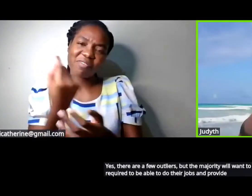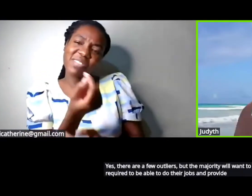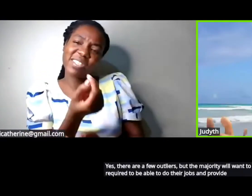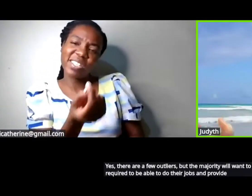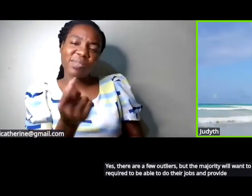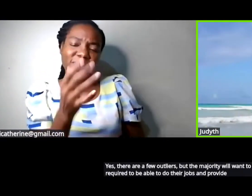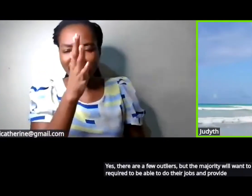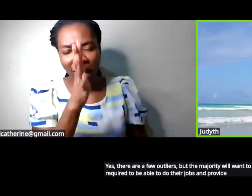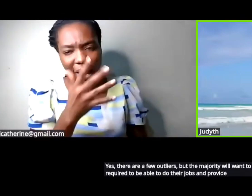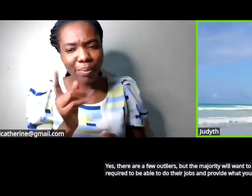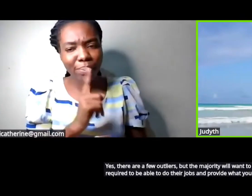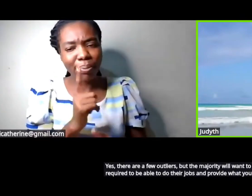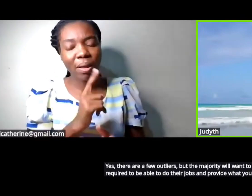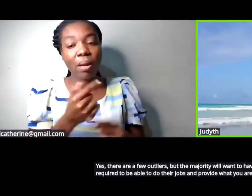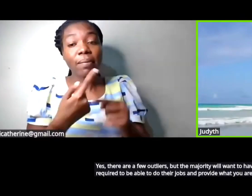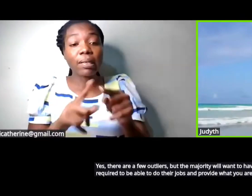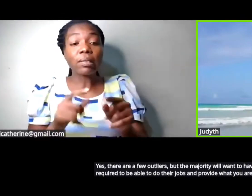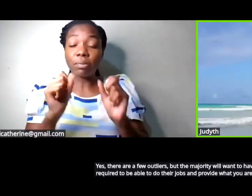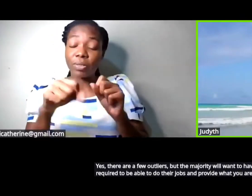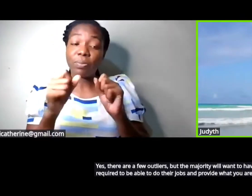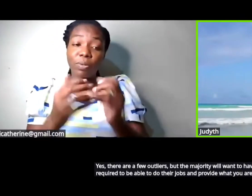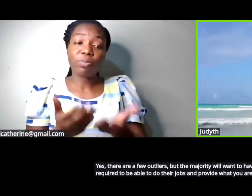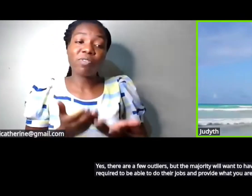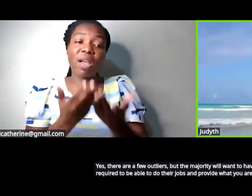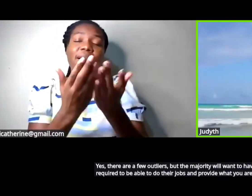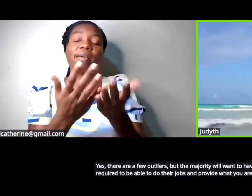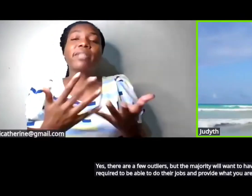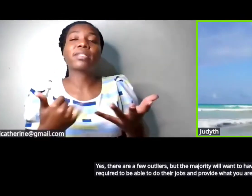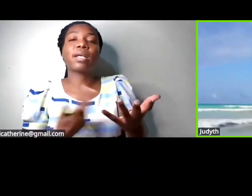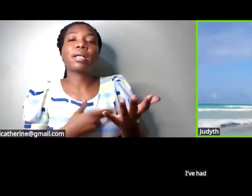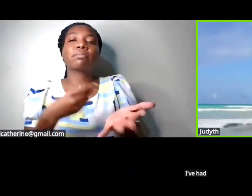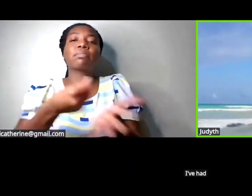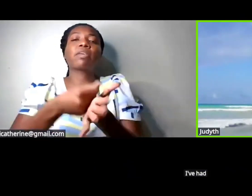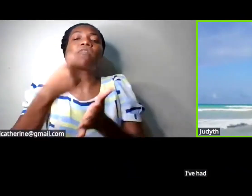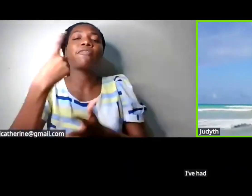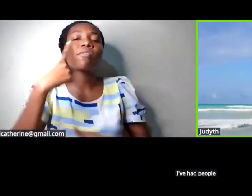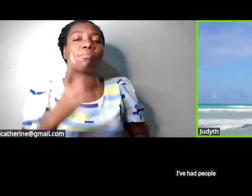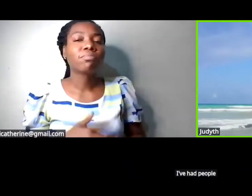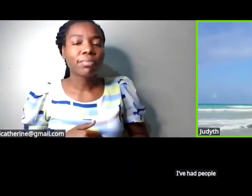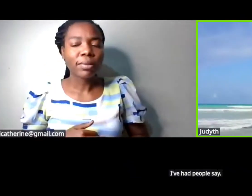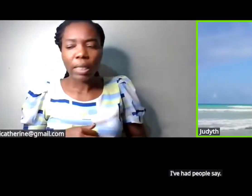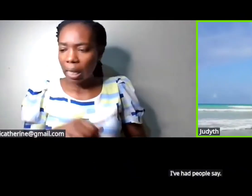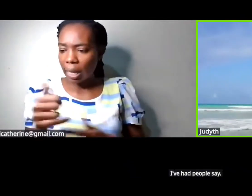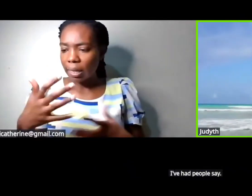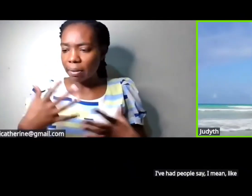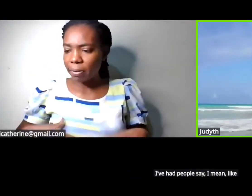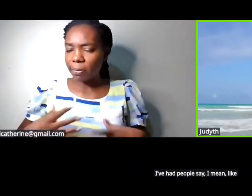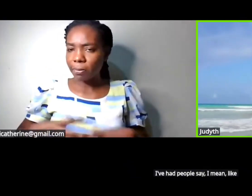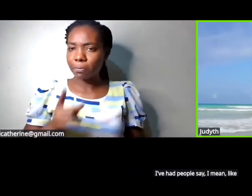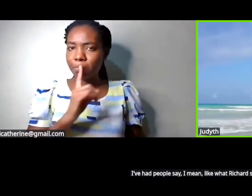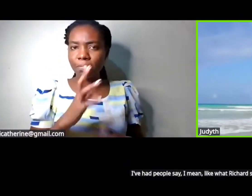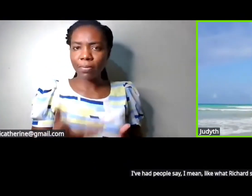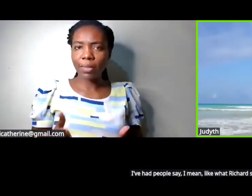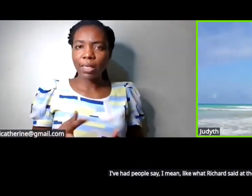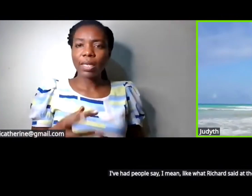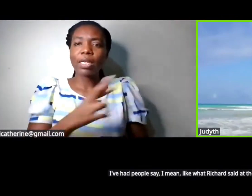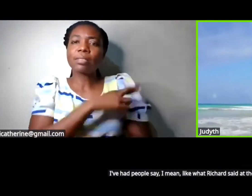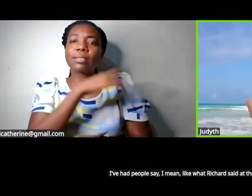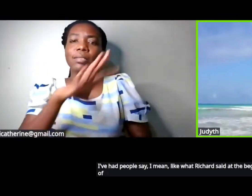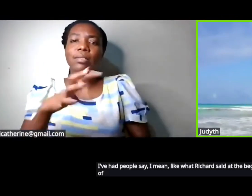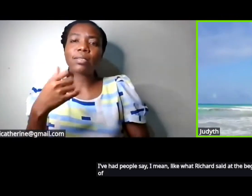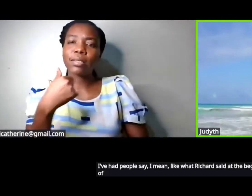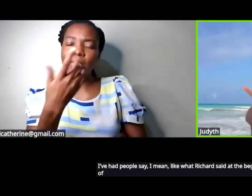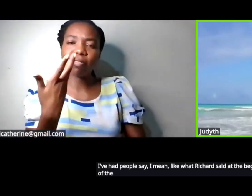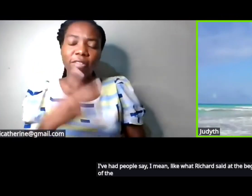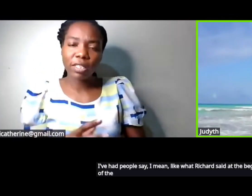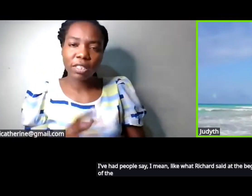you are paying them for. I've had people say, I mean, like what Richard said at the beginning in terms of the CFOs,